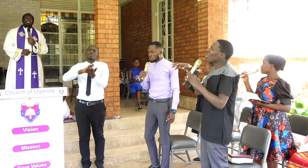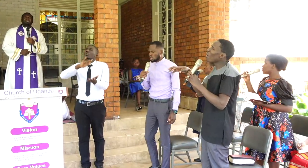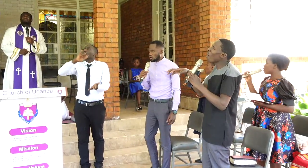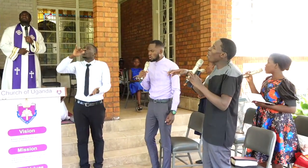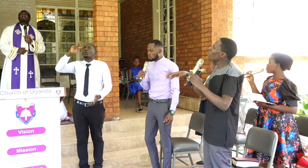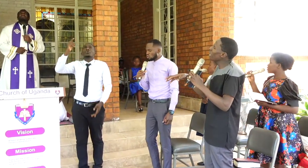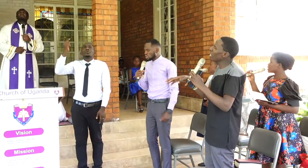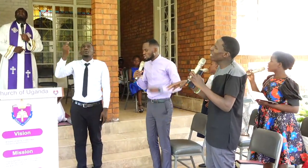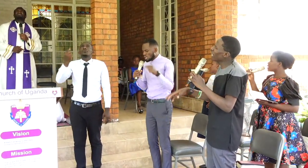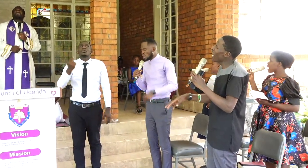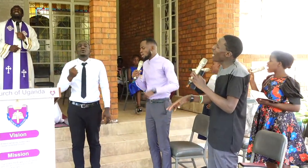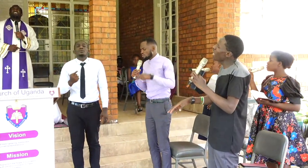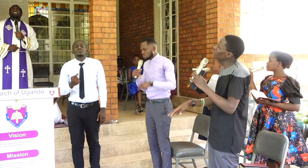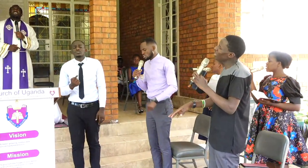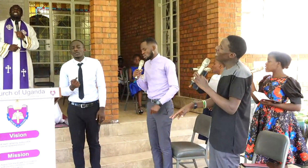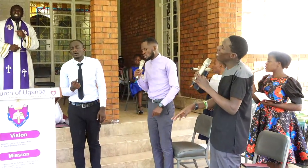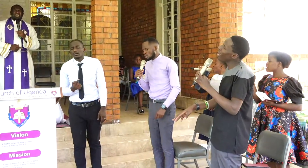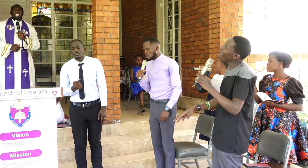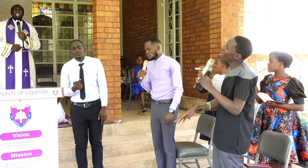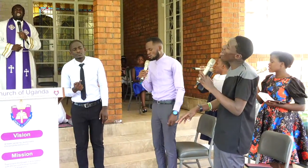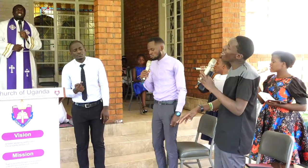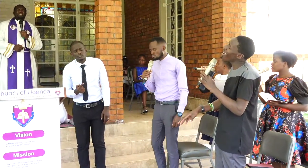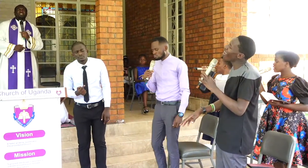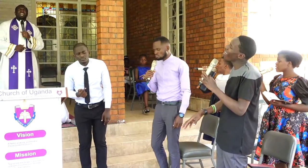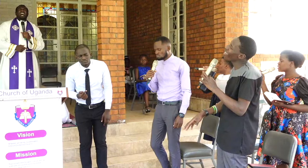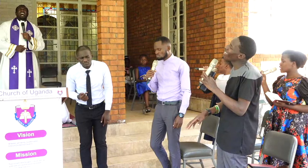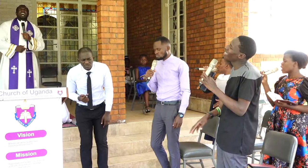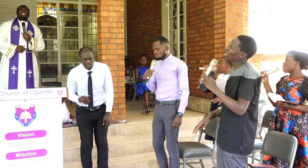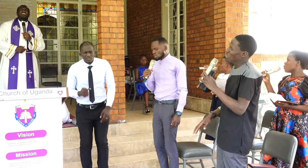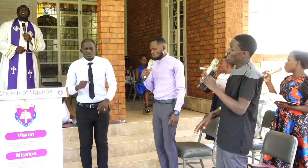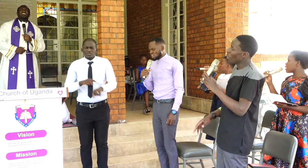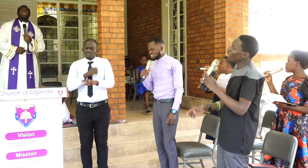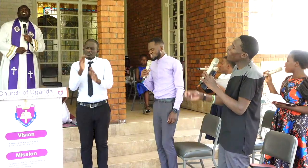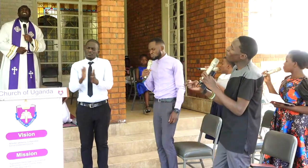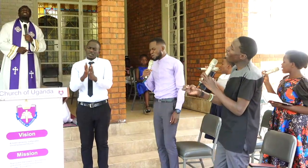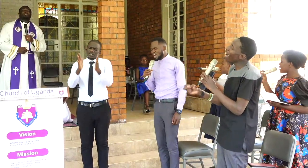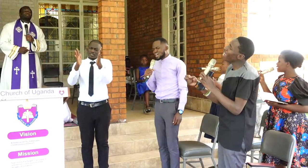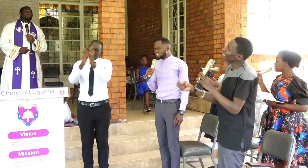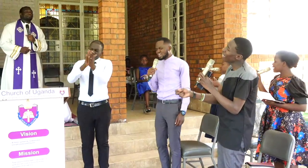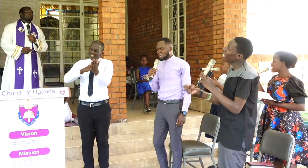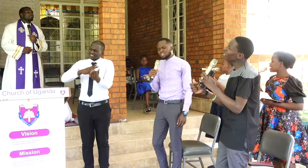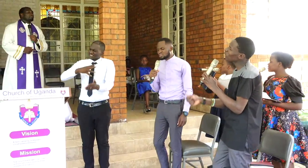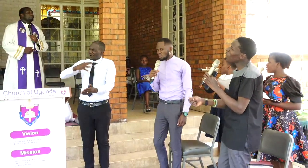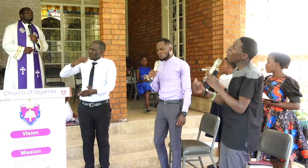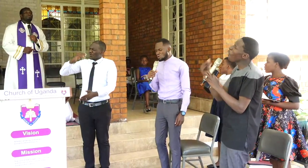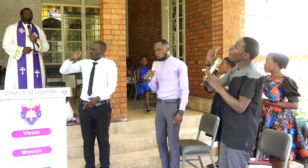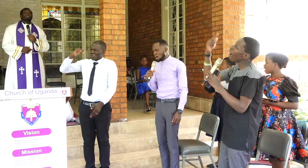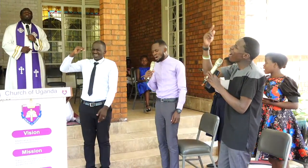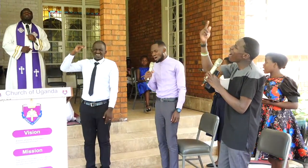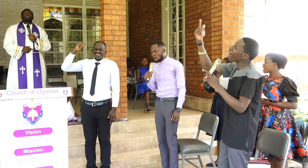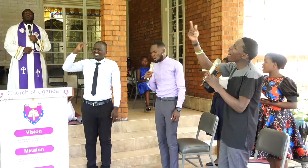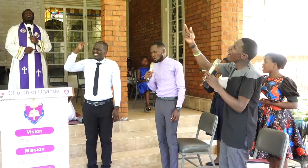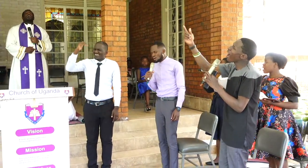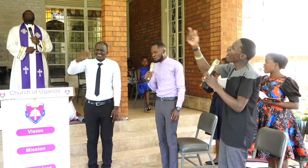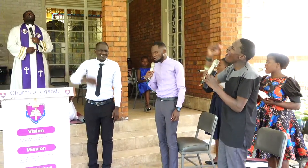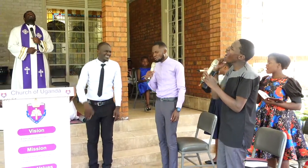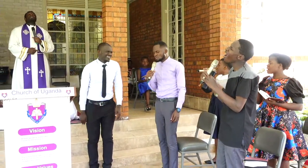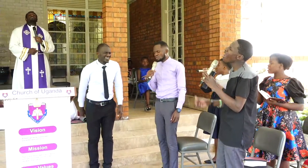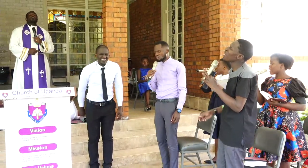His glory comes down. In Uganda, when the praises go